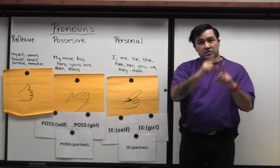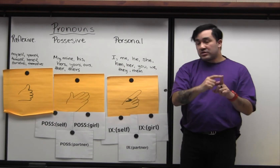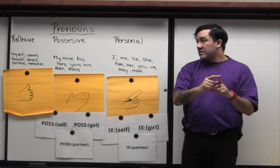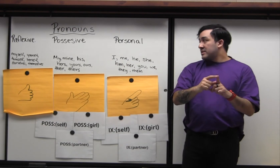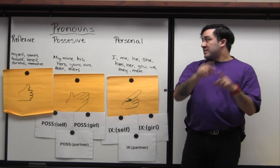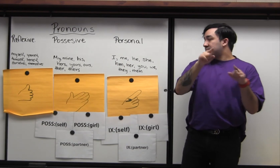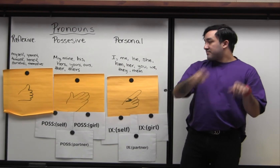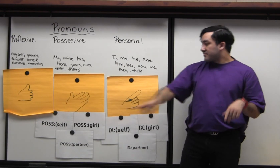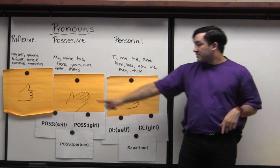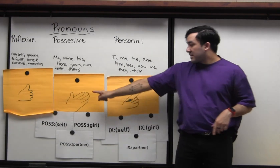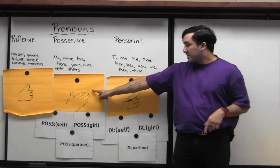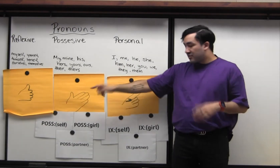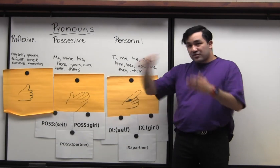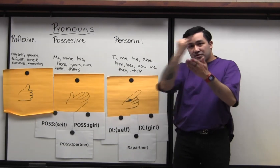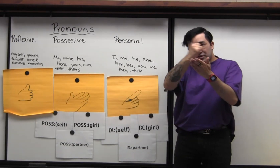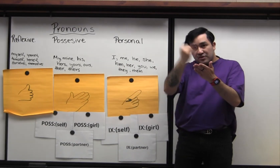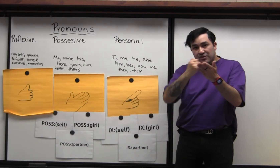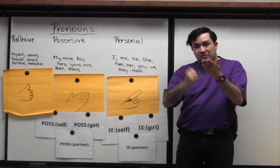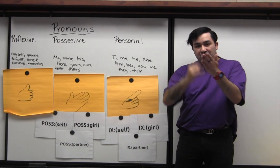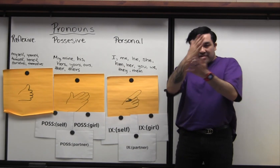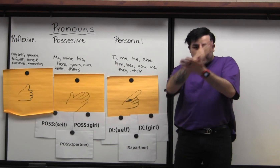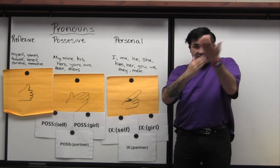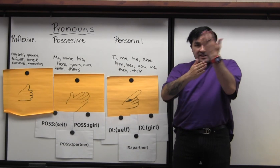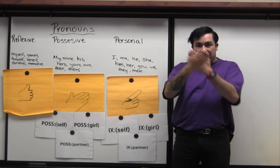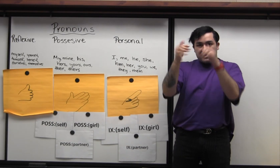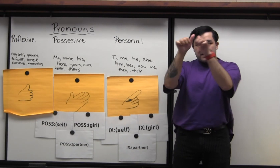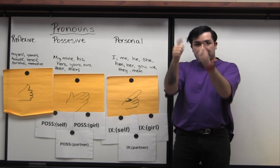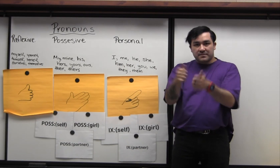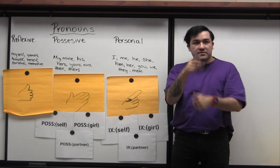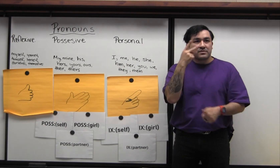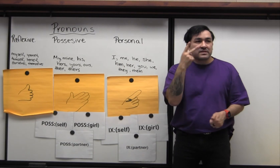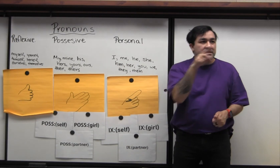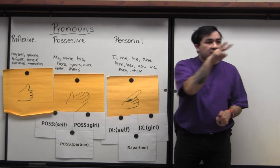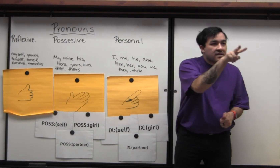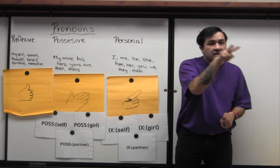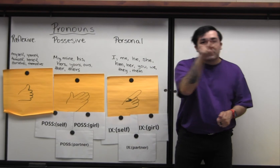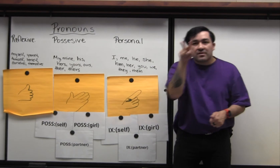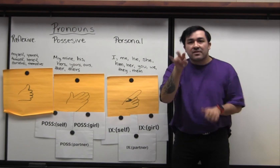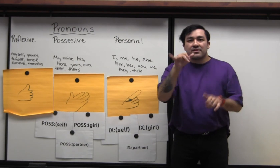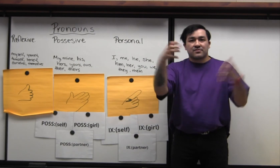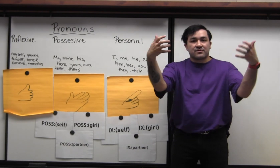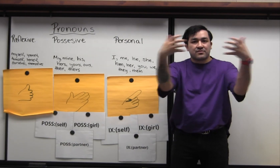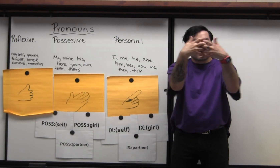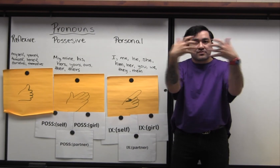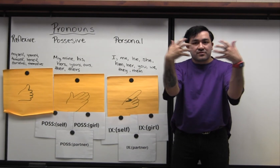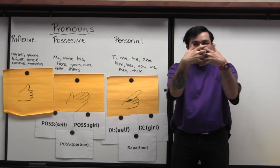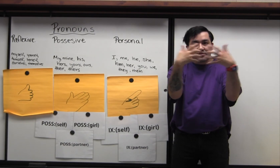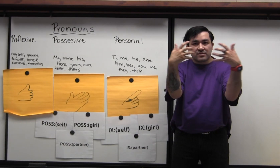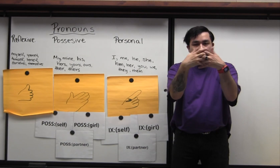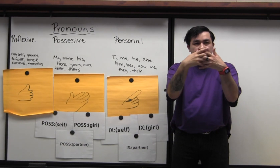write down all of these words and draw the hand shape next to it so you know which hand shape to use and kind